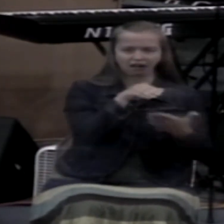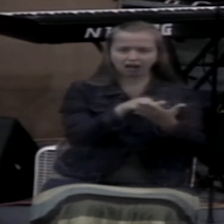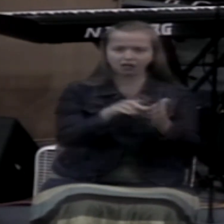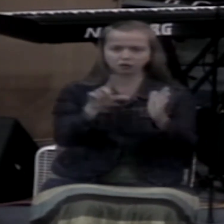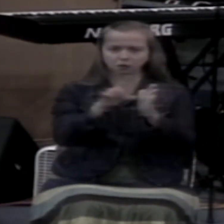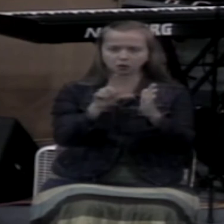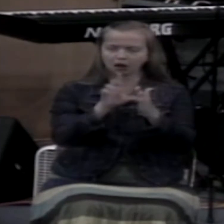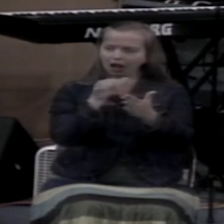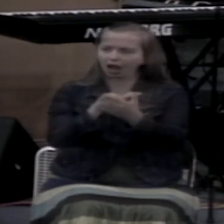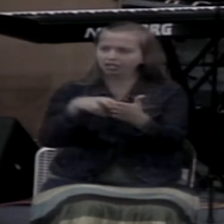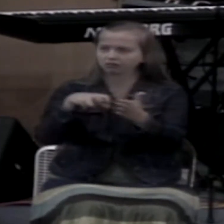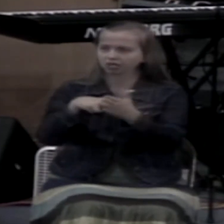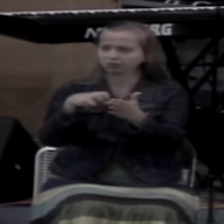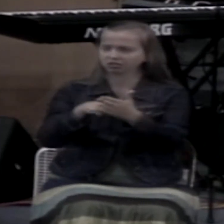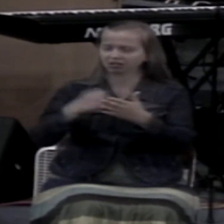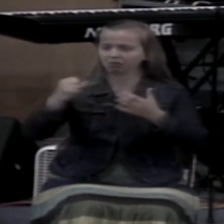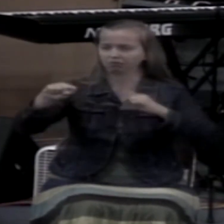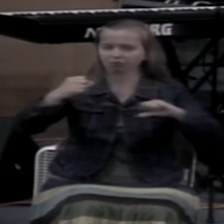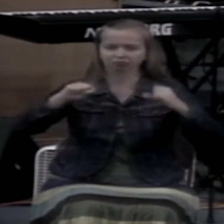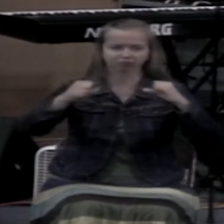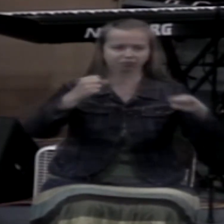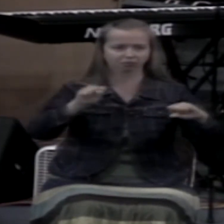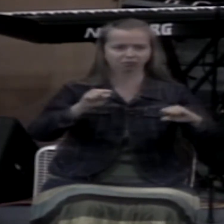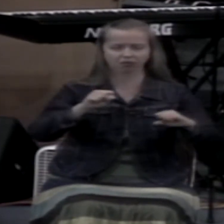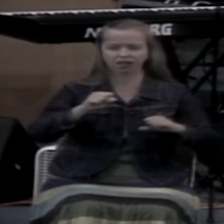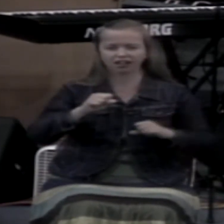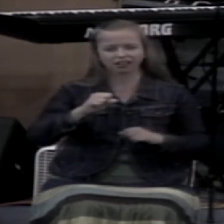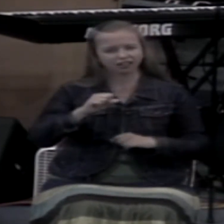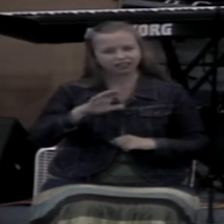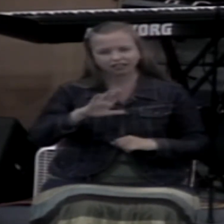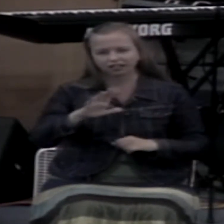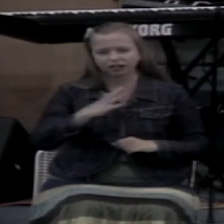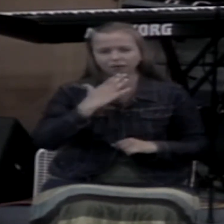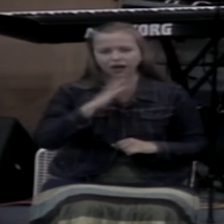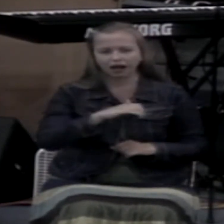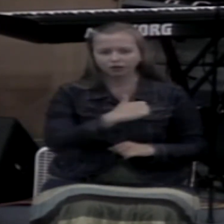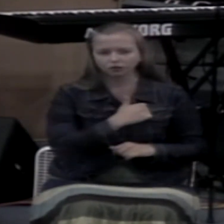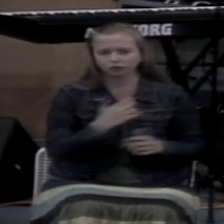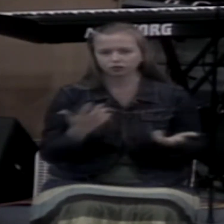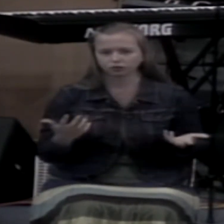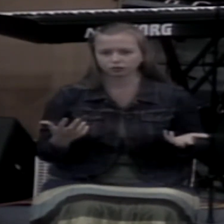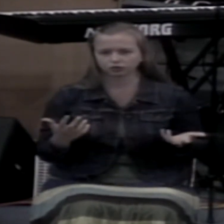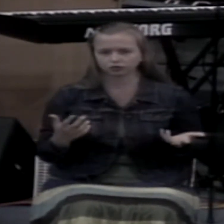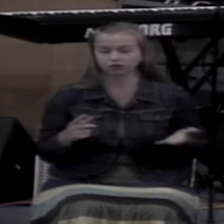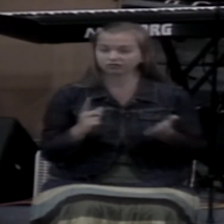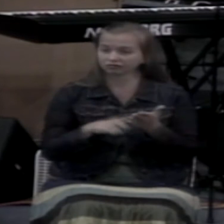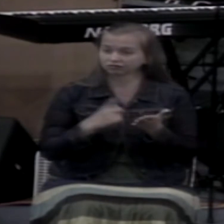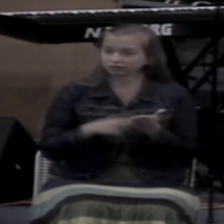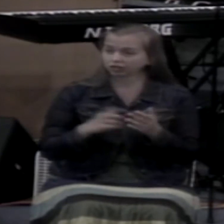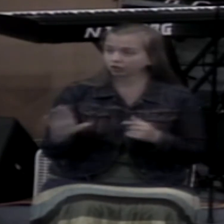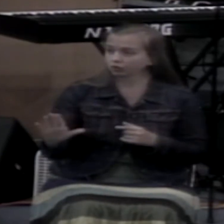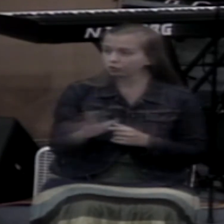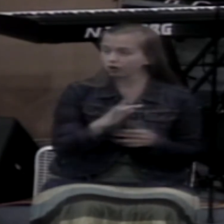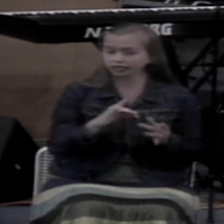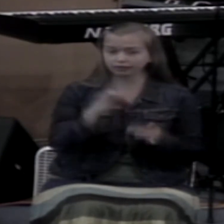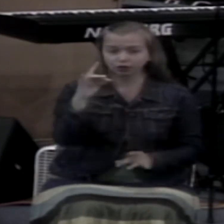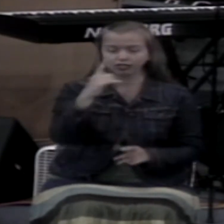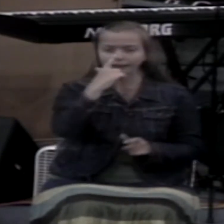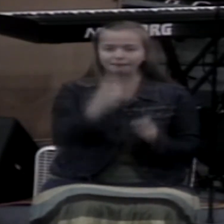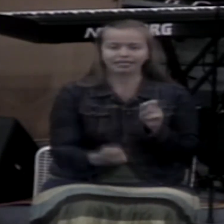Sometimes we show too much of a mean spirit toward other denominations,